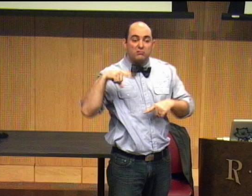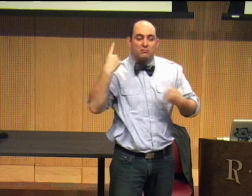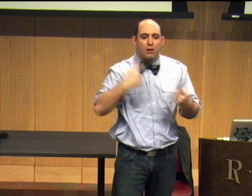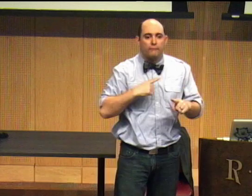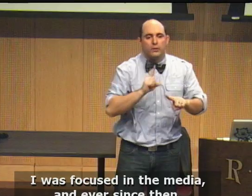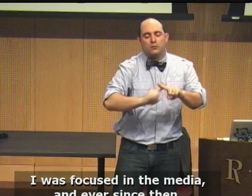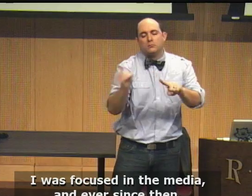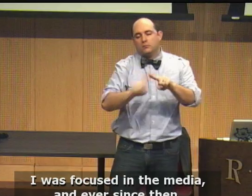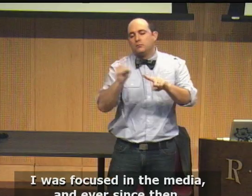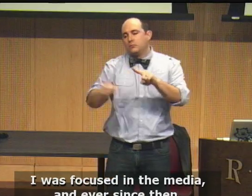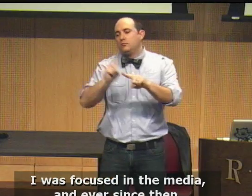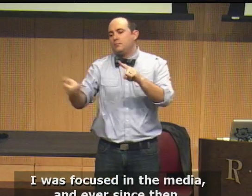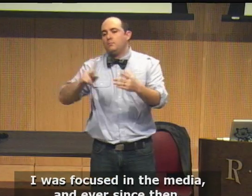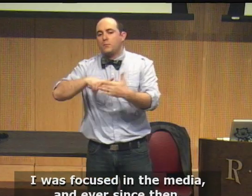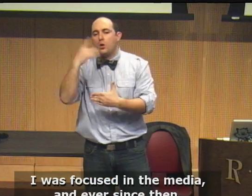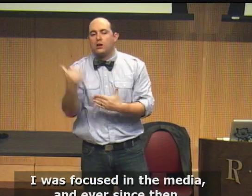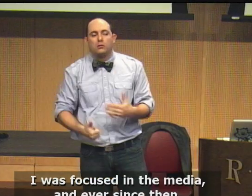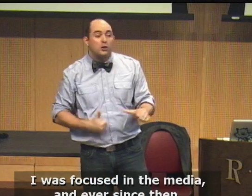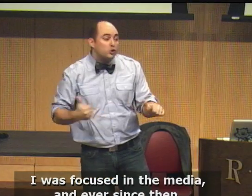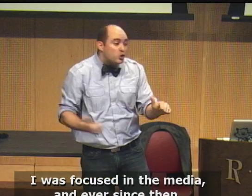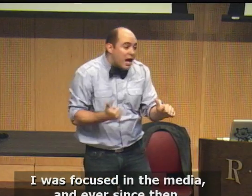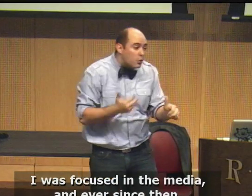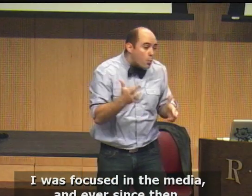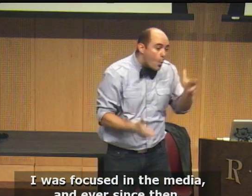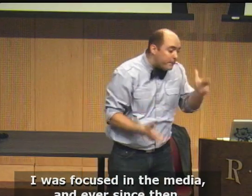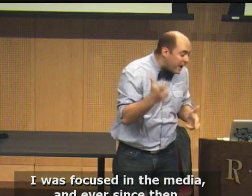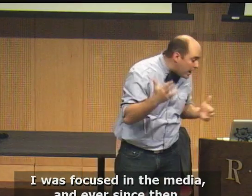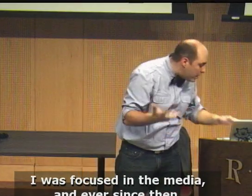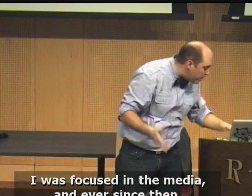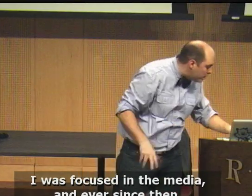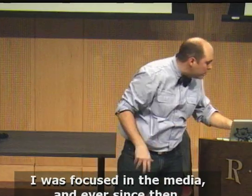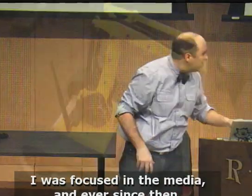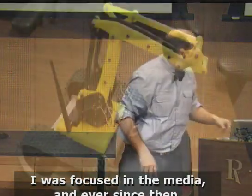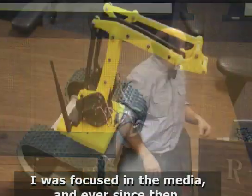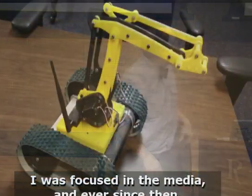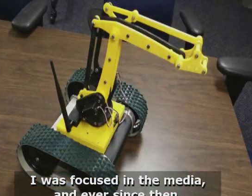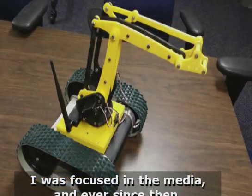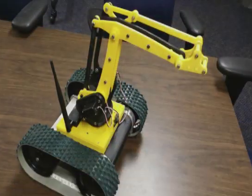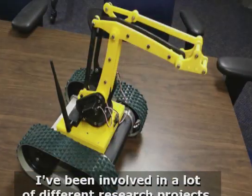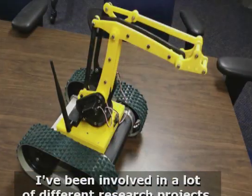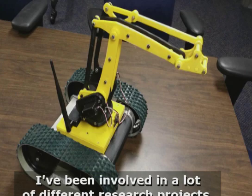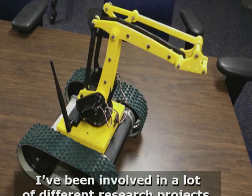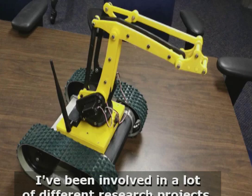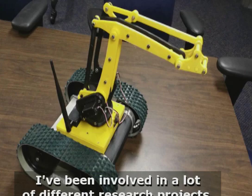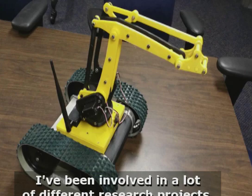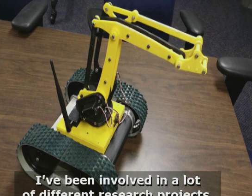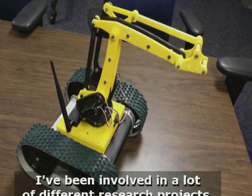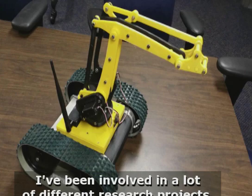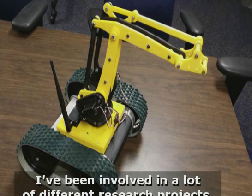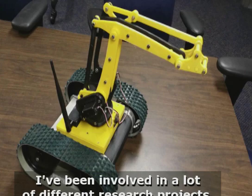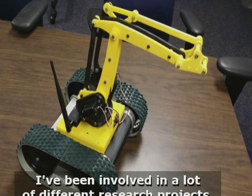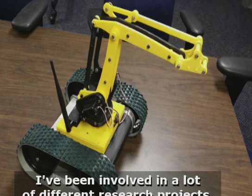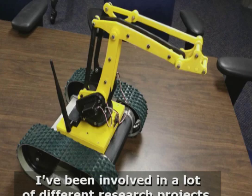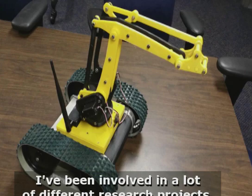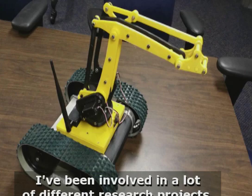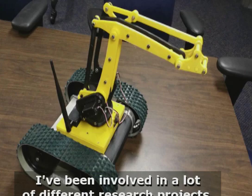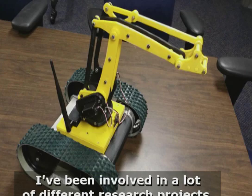I was focused in the media, and ever since then I've been involved in a lot of different research